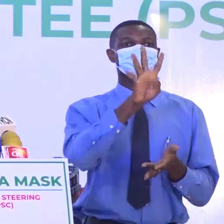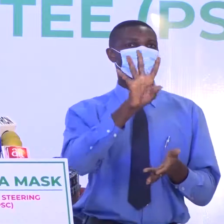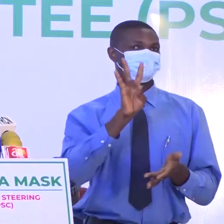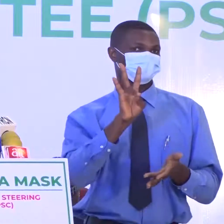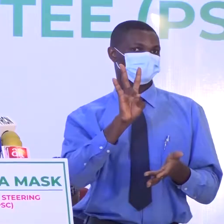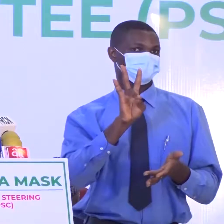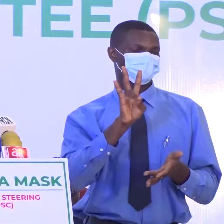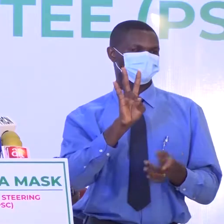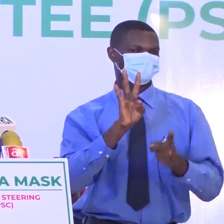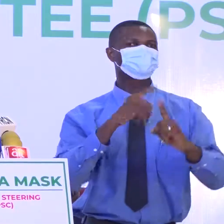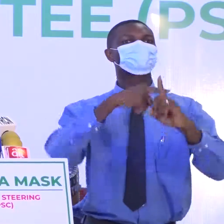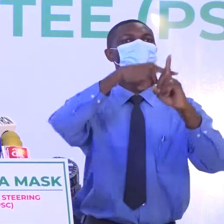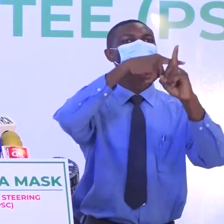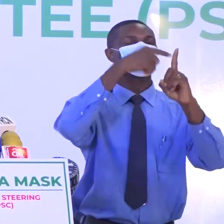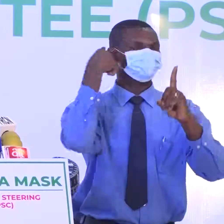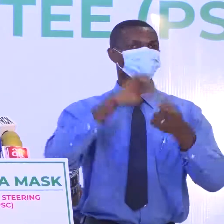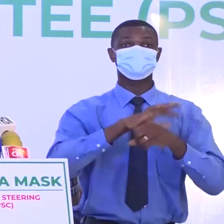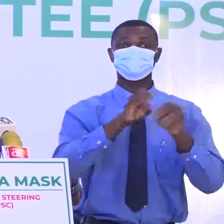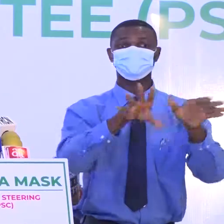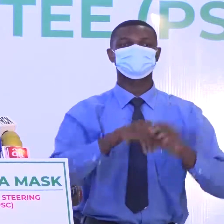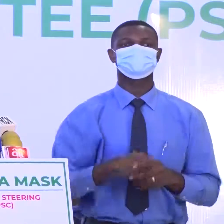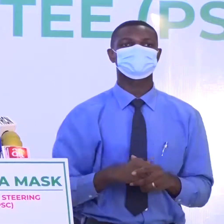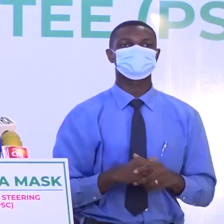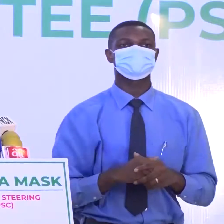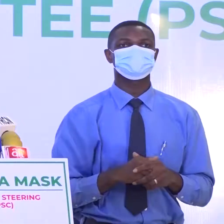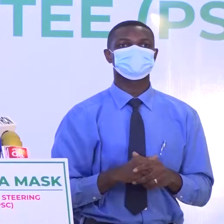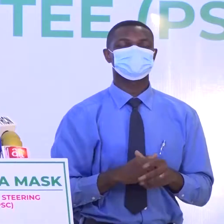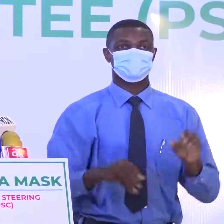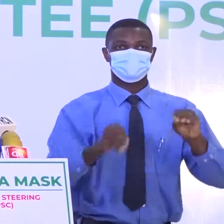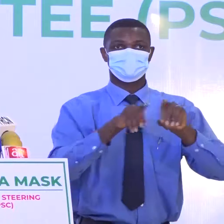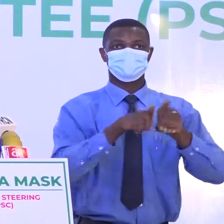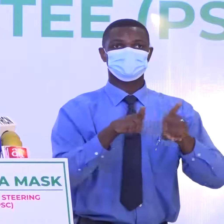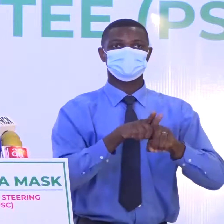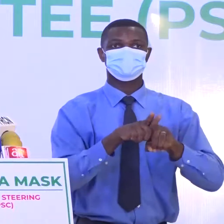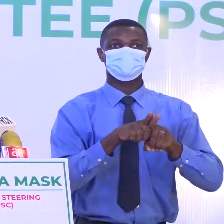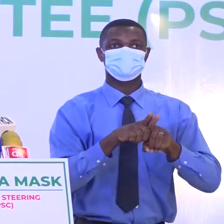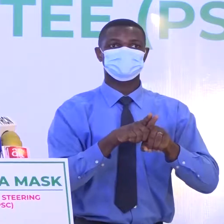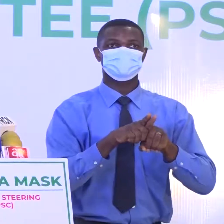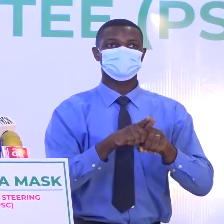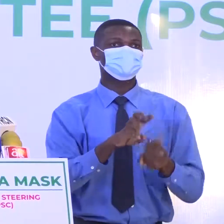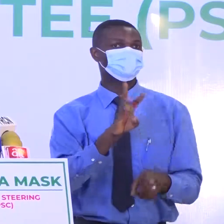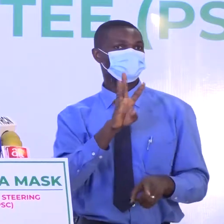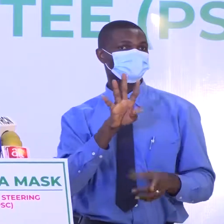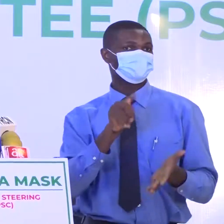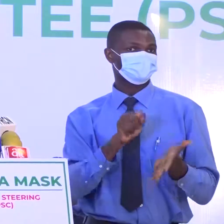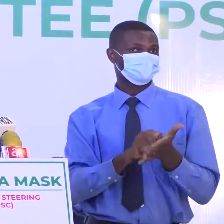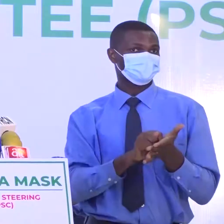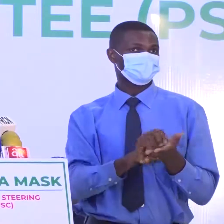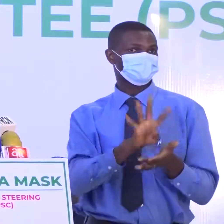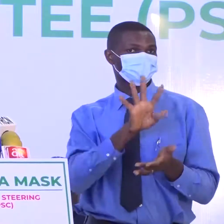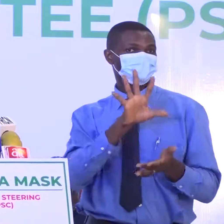213,147 were confirmed positive for COVID-19, while active cases are